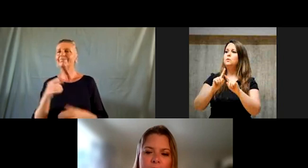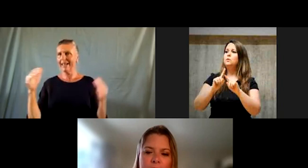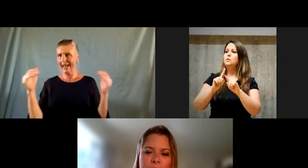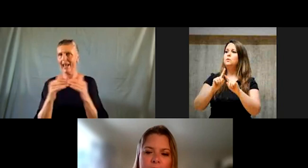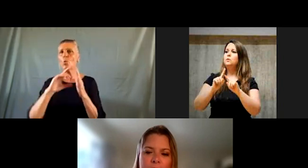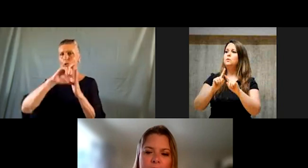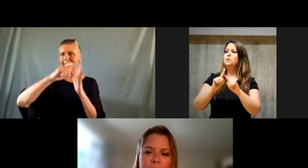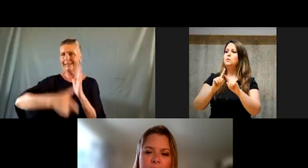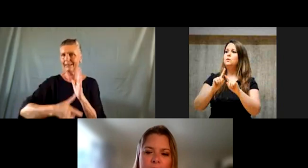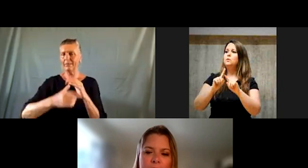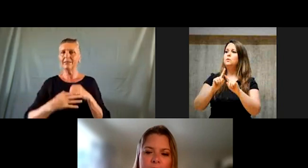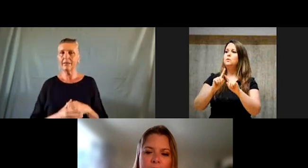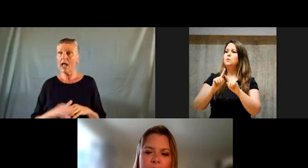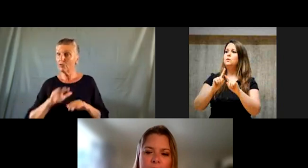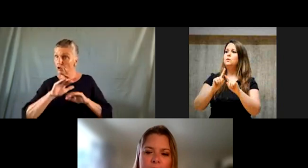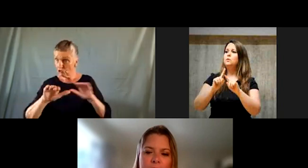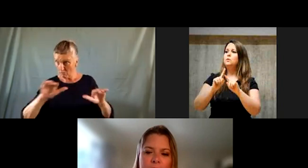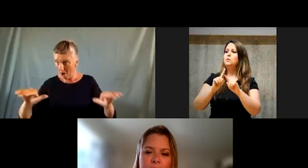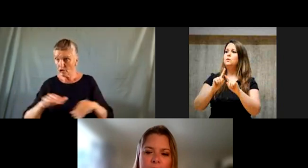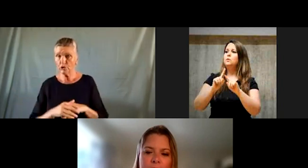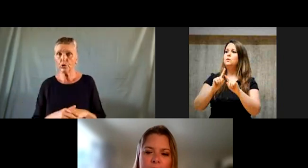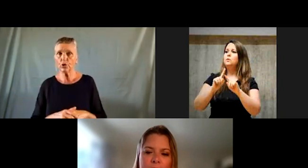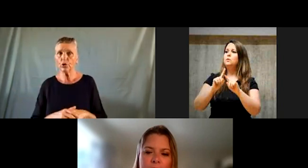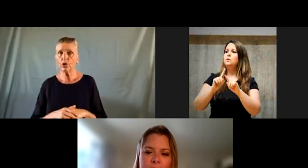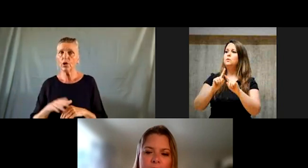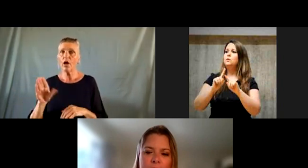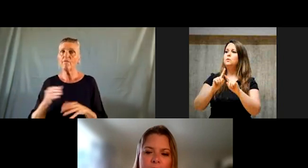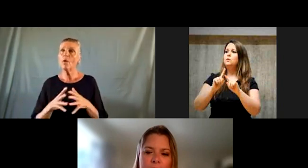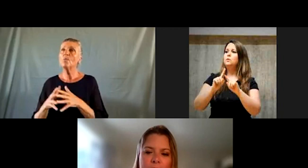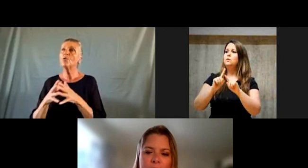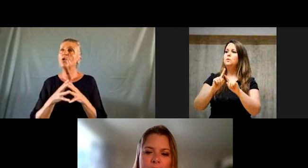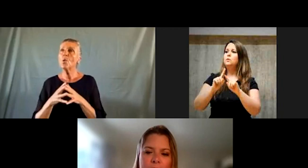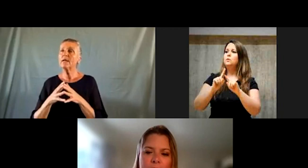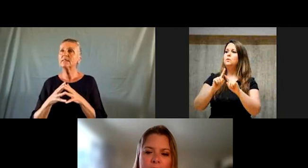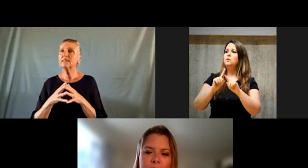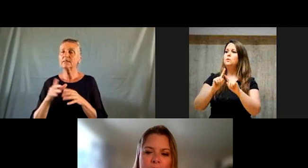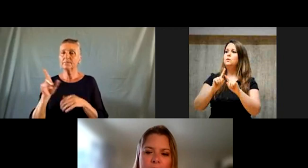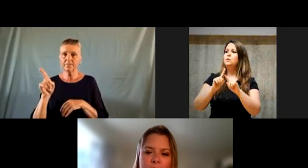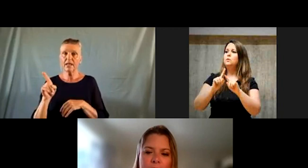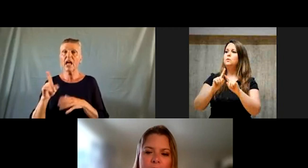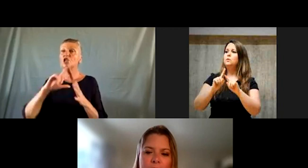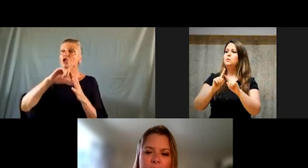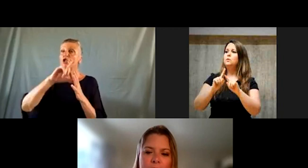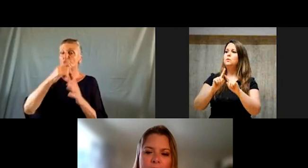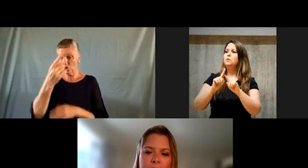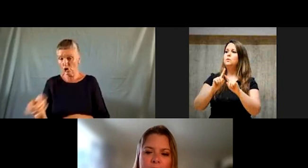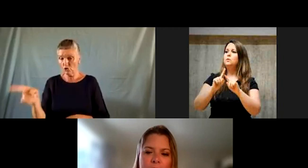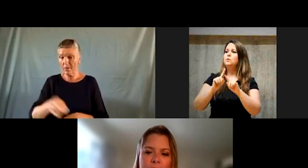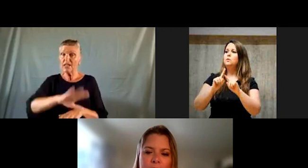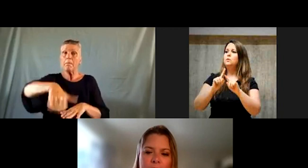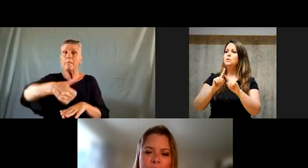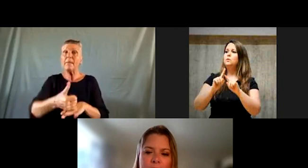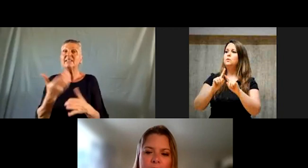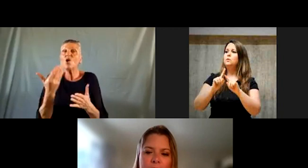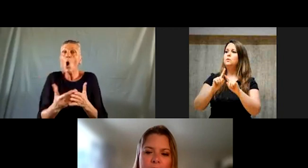And just a refresher from the UNCRPD, discrimination on basis of